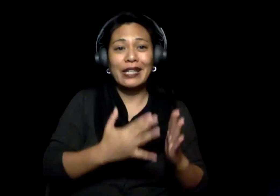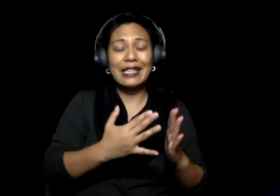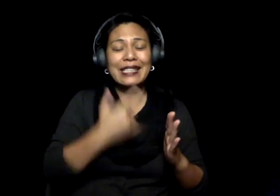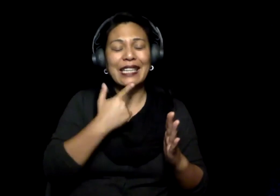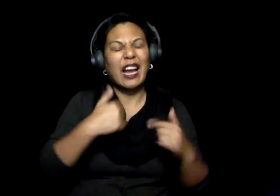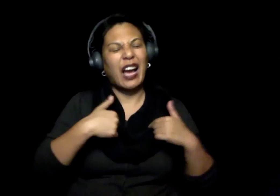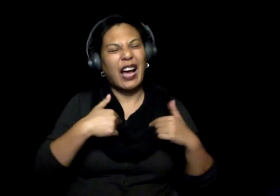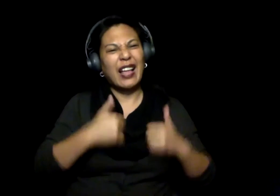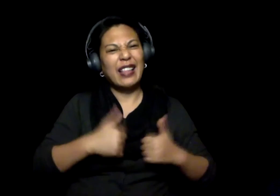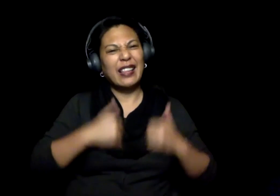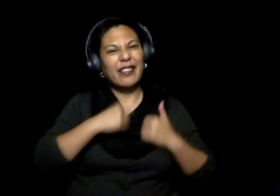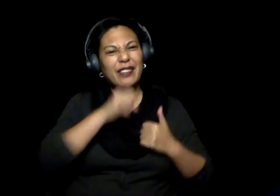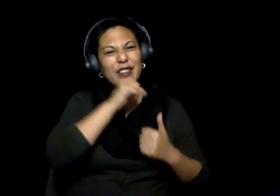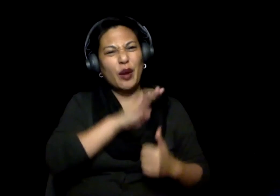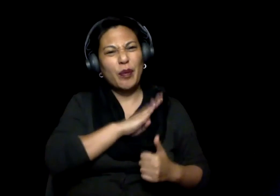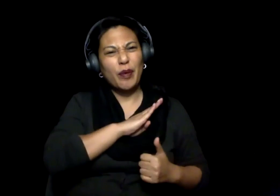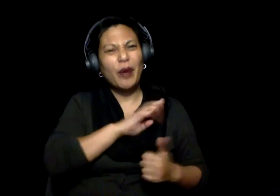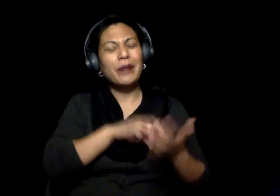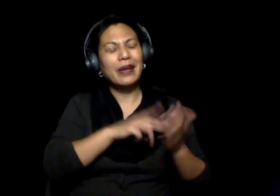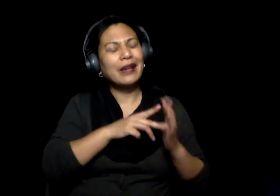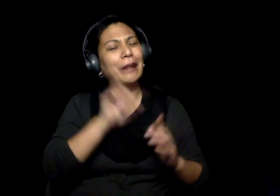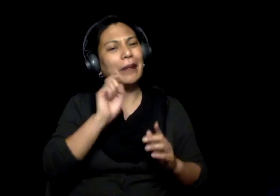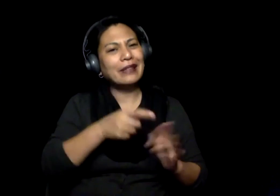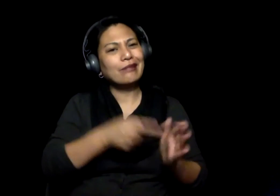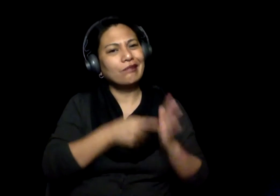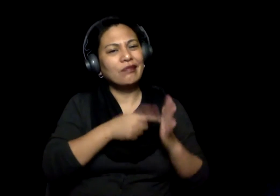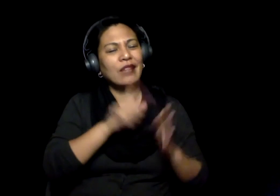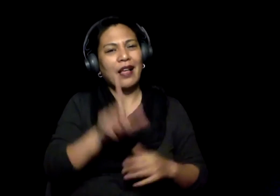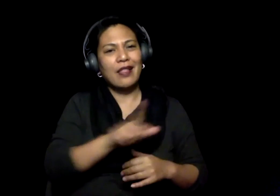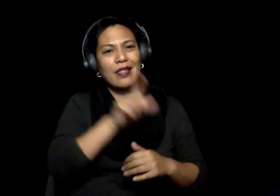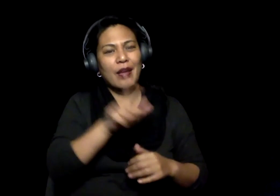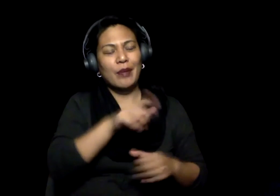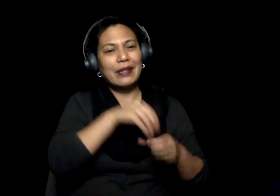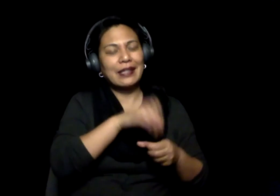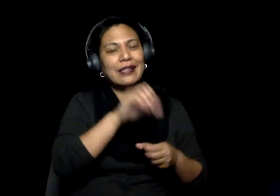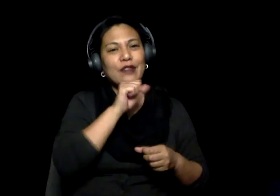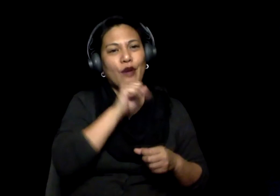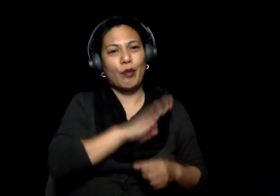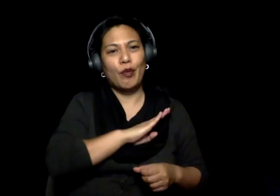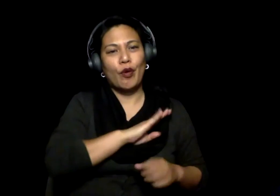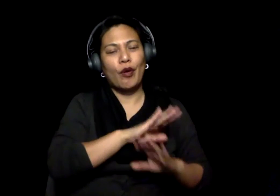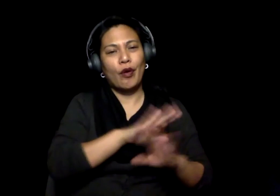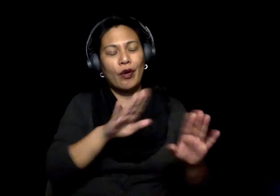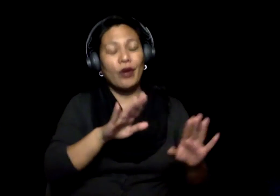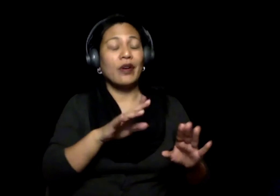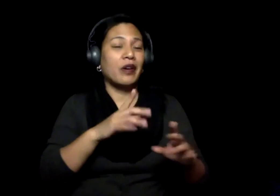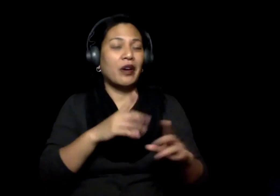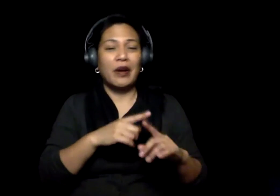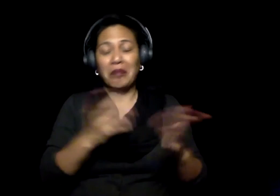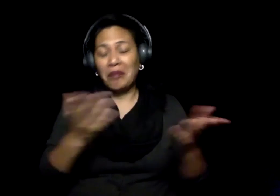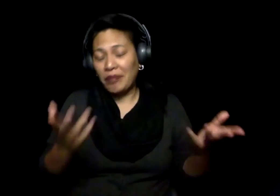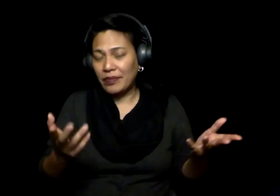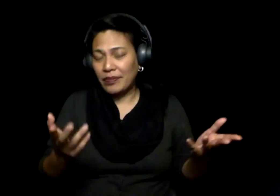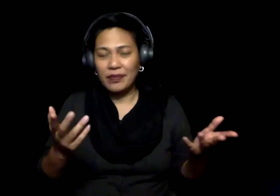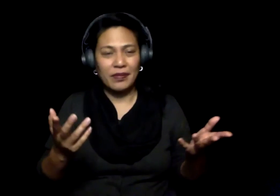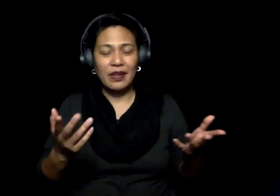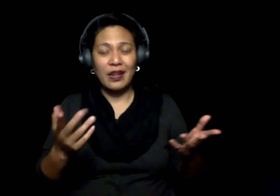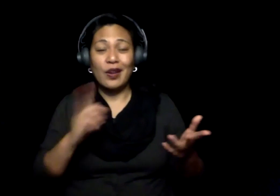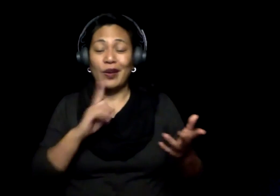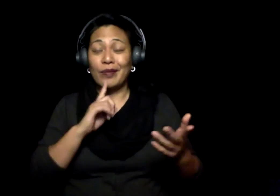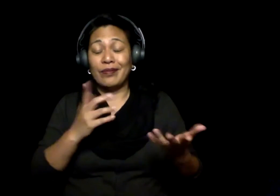actually just want a Scarborough branch. That'd be better for me because I'd like to do some on-site programming, or whatever the case may be. You may just